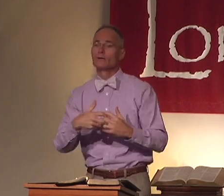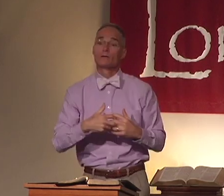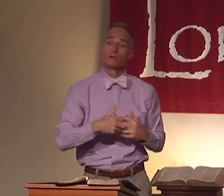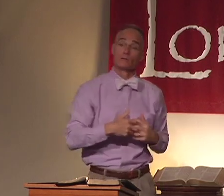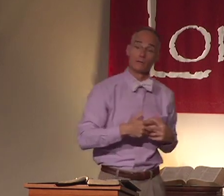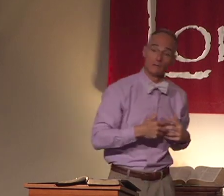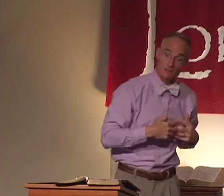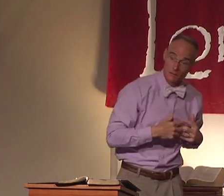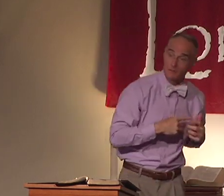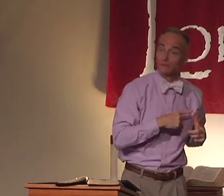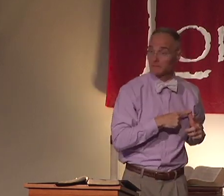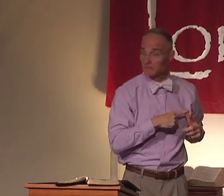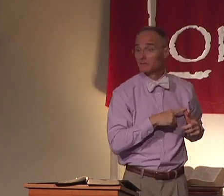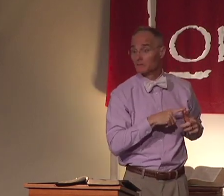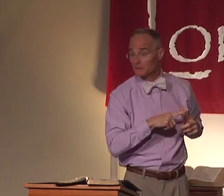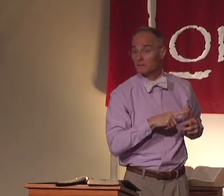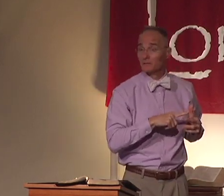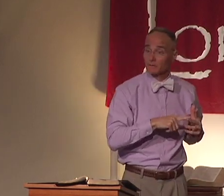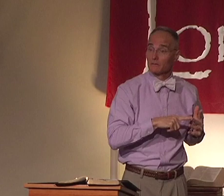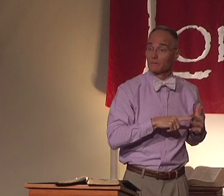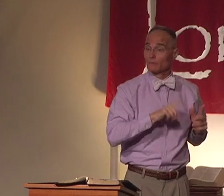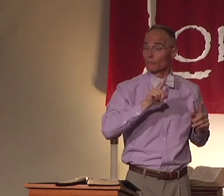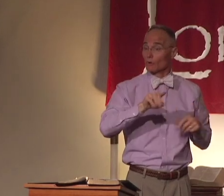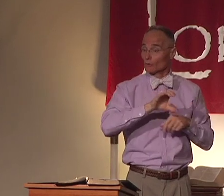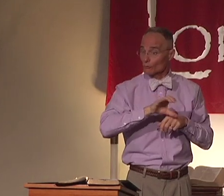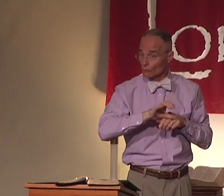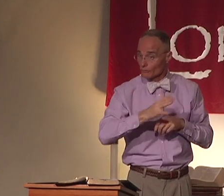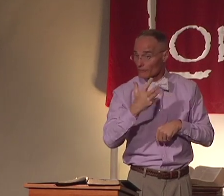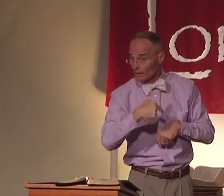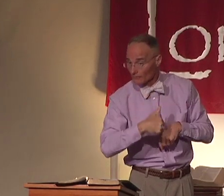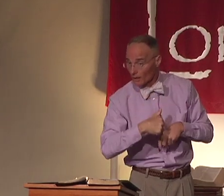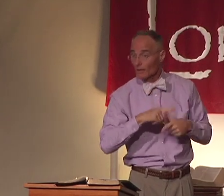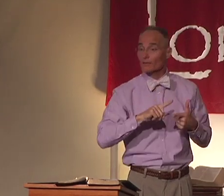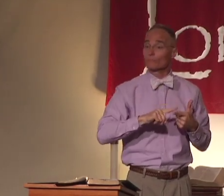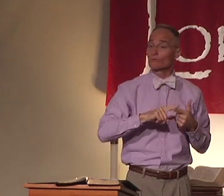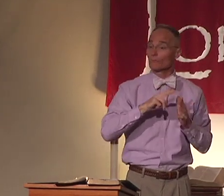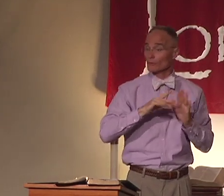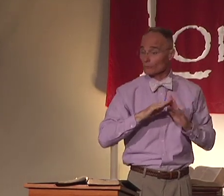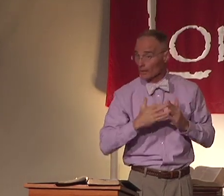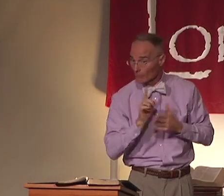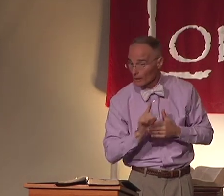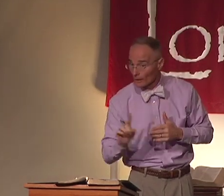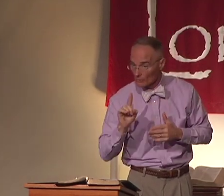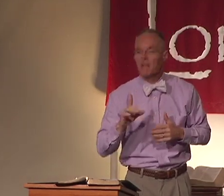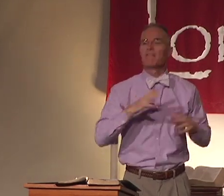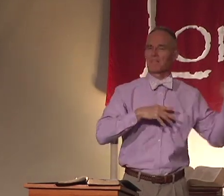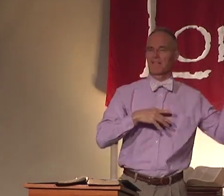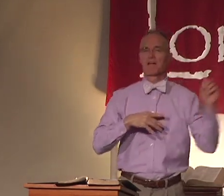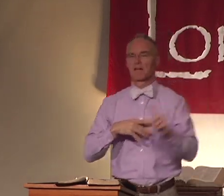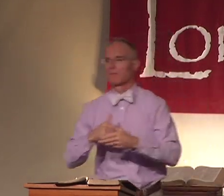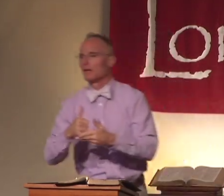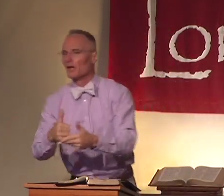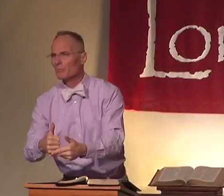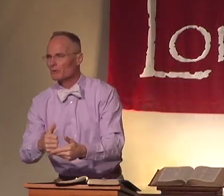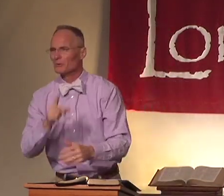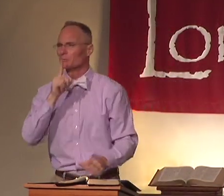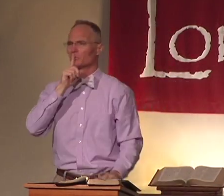everything's worked out. Well, this is done. Went to church 5 times, read the Bible last week. Okay, now I'll come and